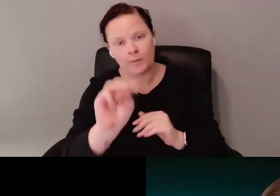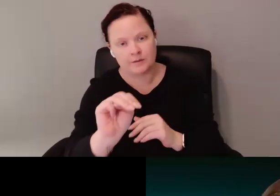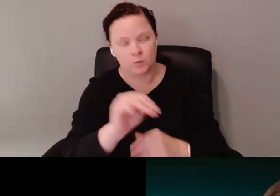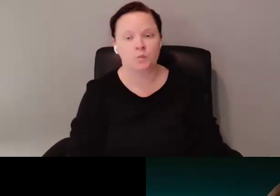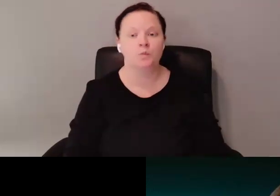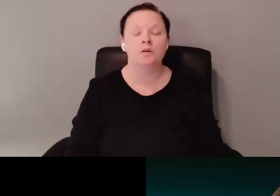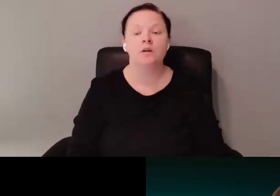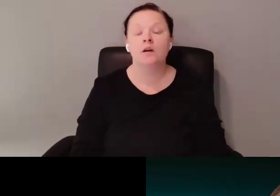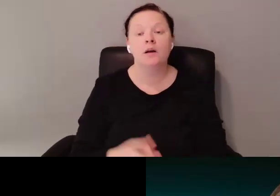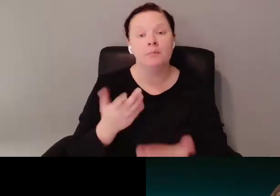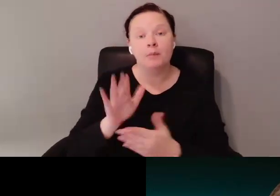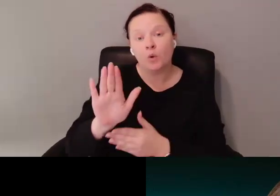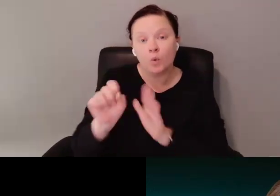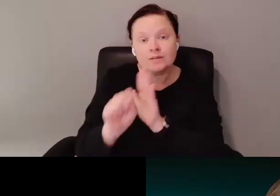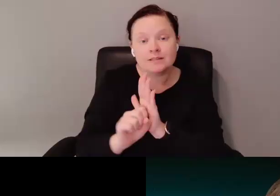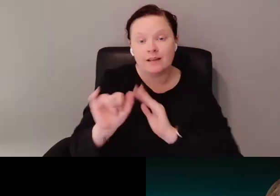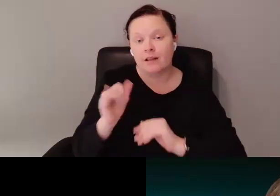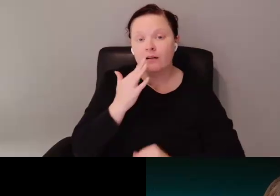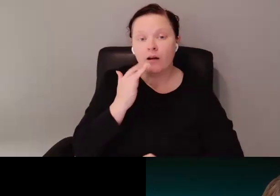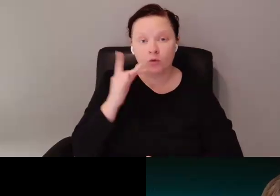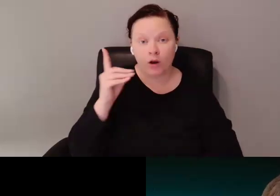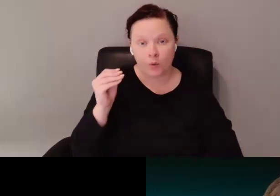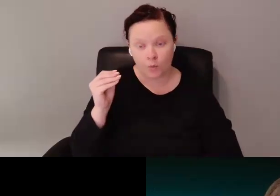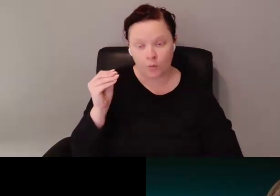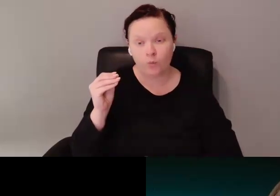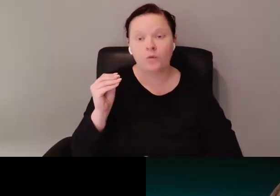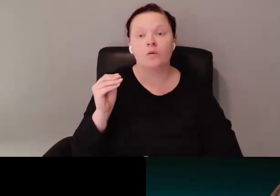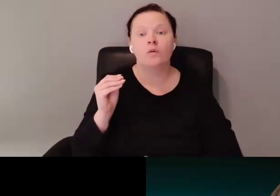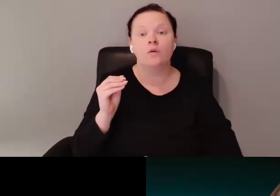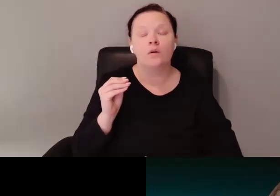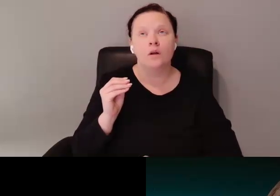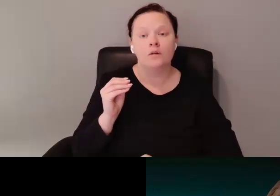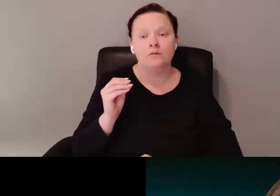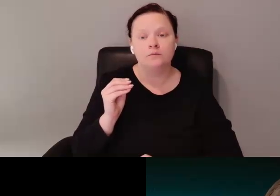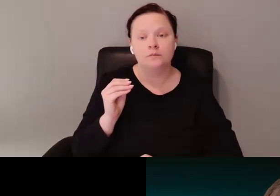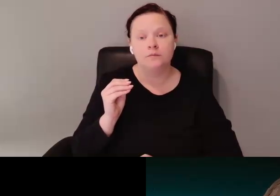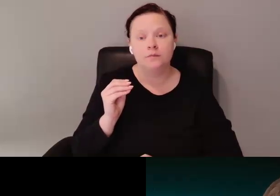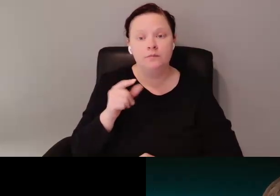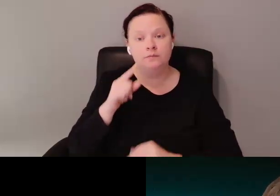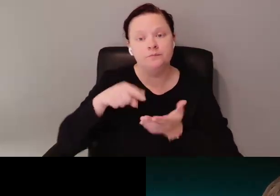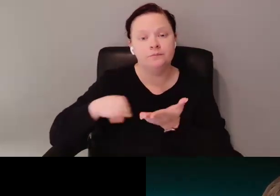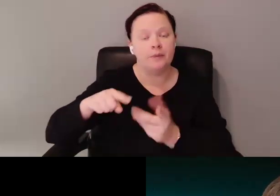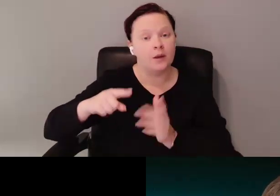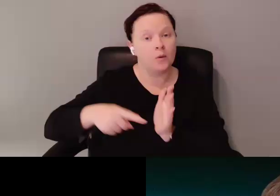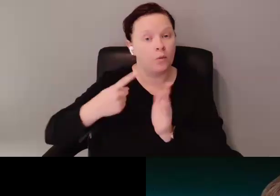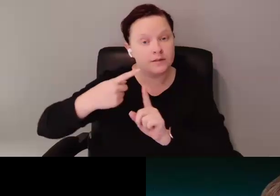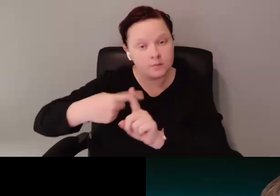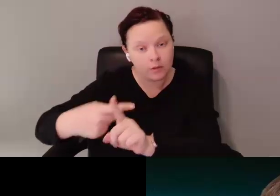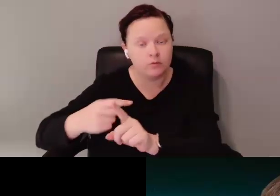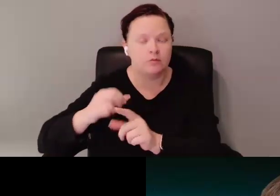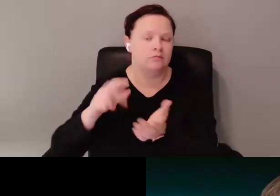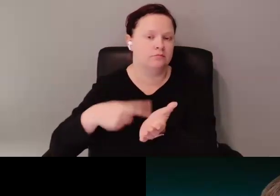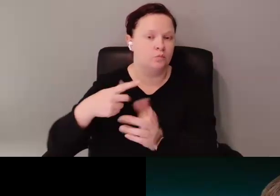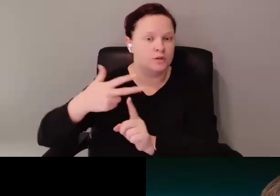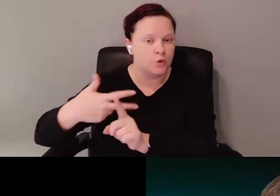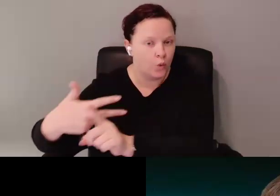You might be in a state like Colorado where you pay, once a month or once quarterly to the state,